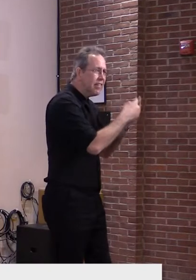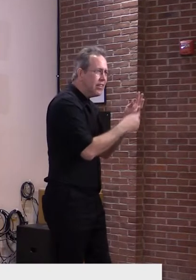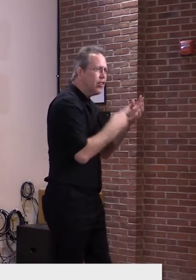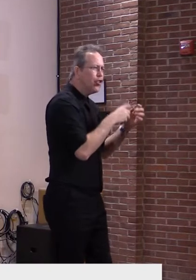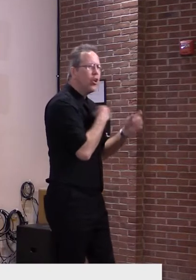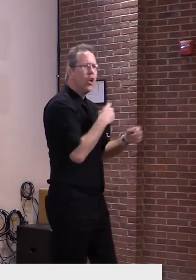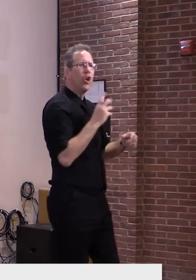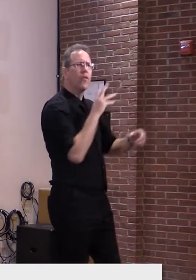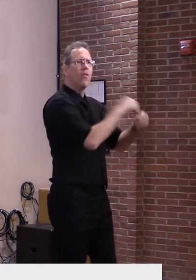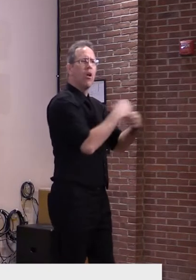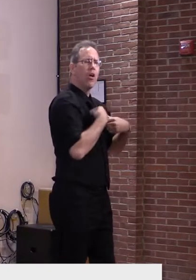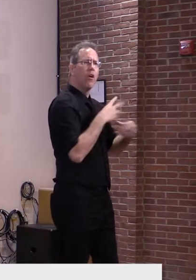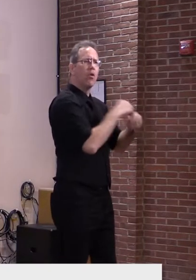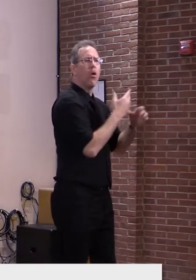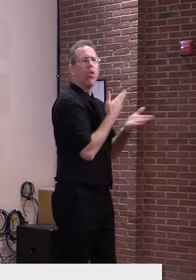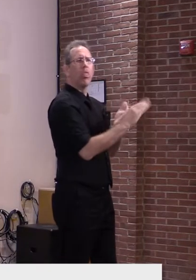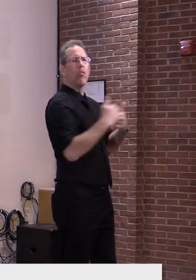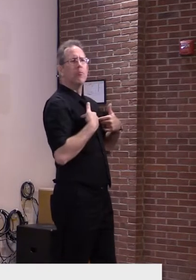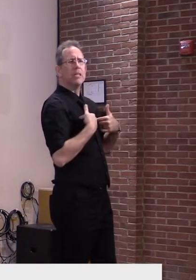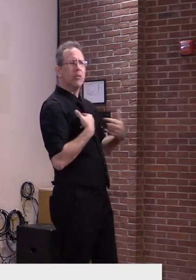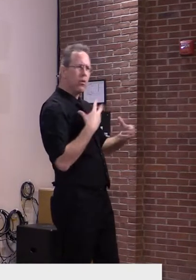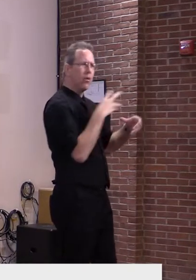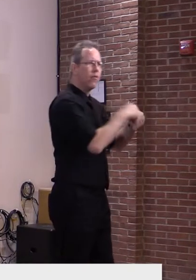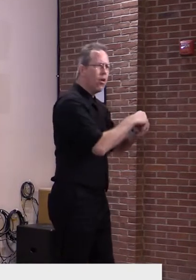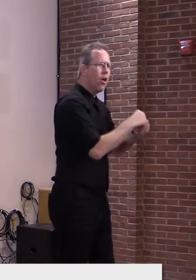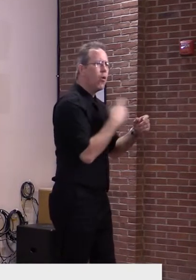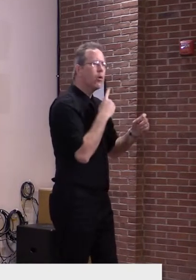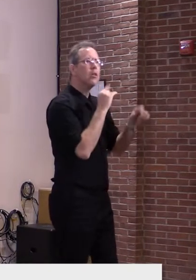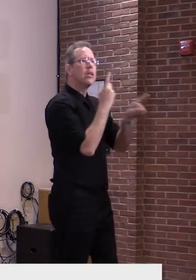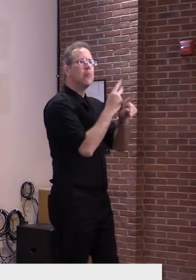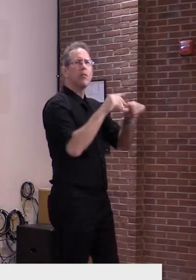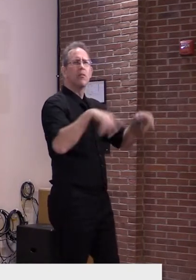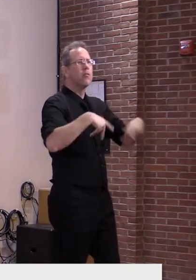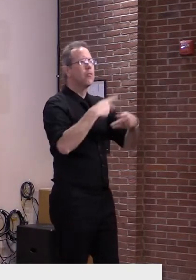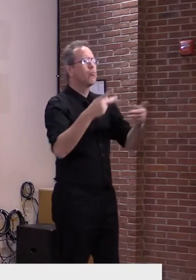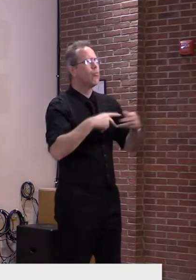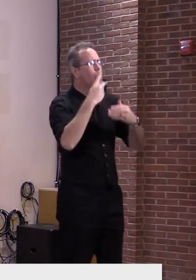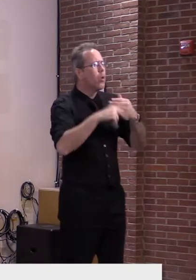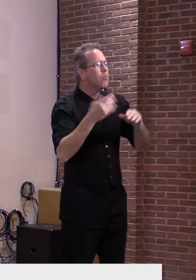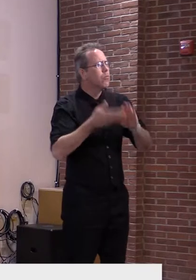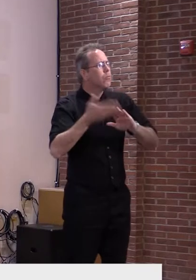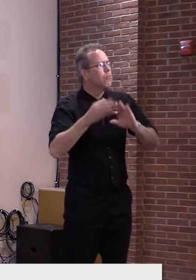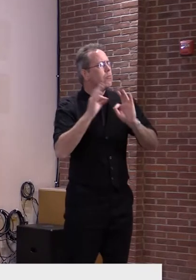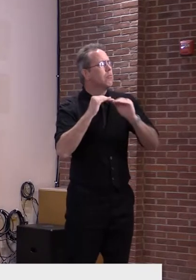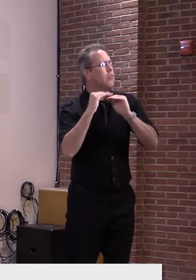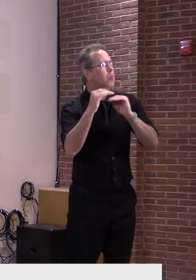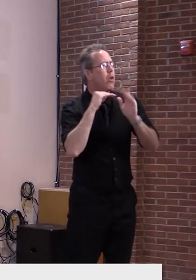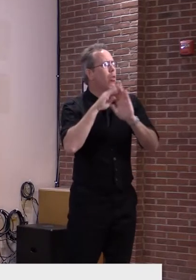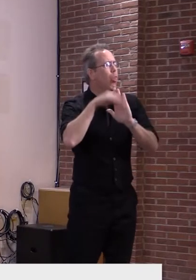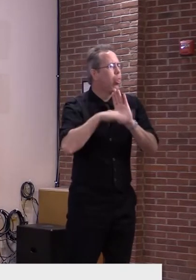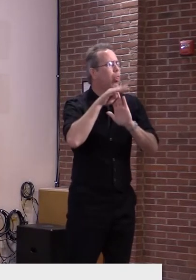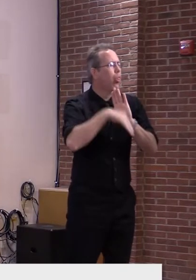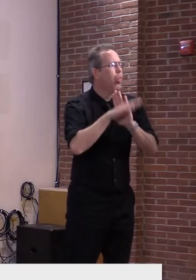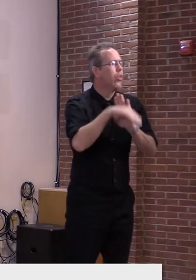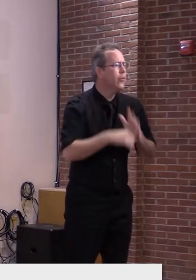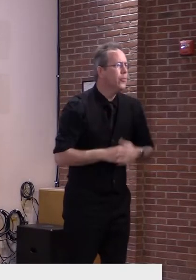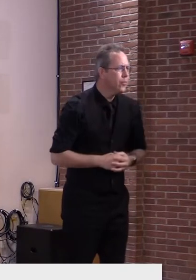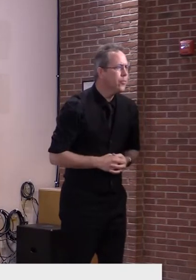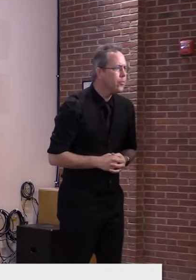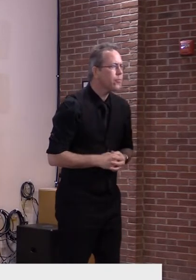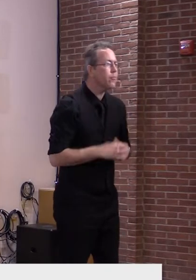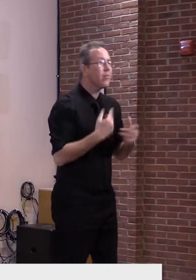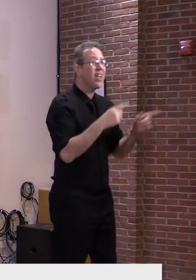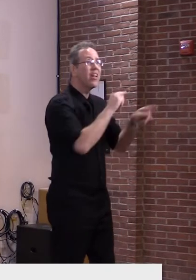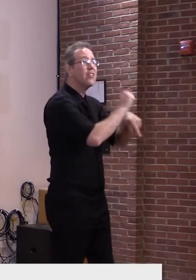for long-term stability. In my mind, the task force work was meant to be a